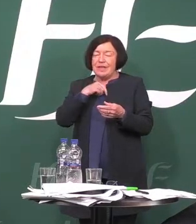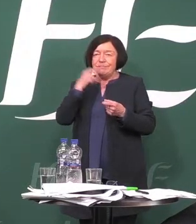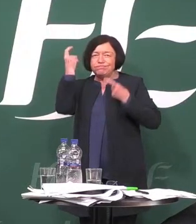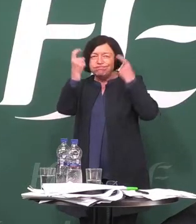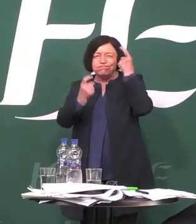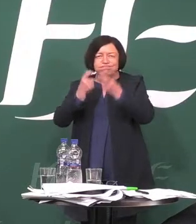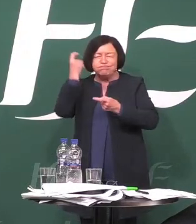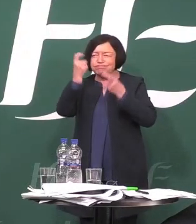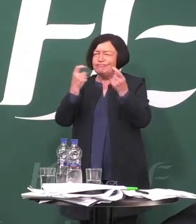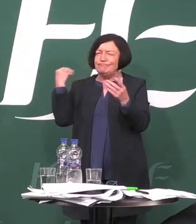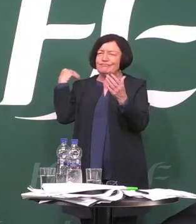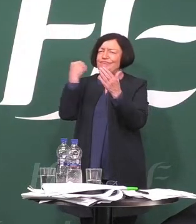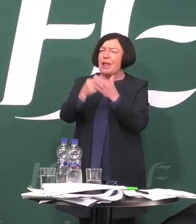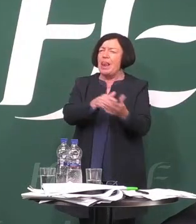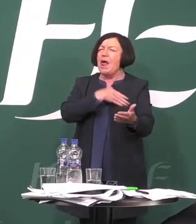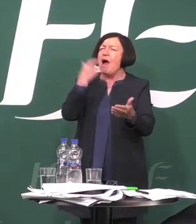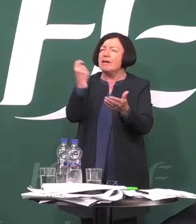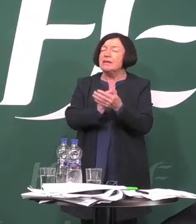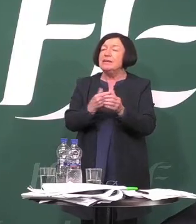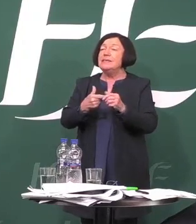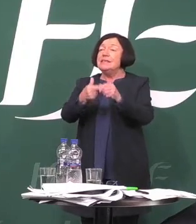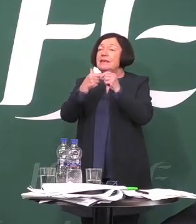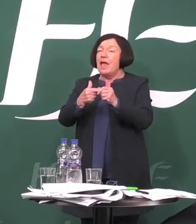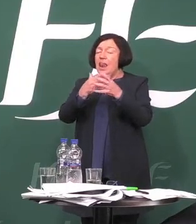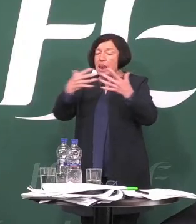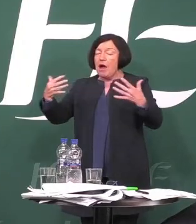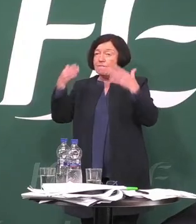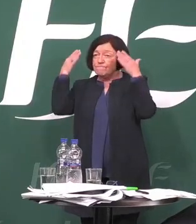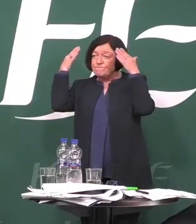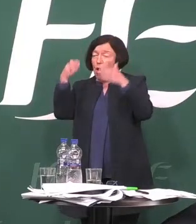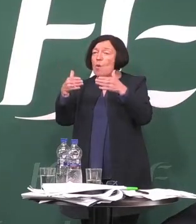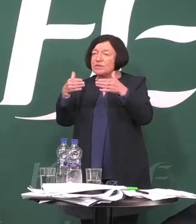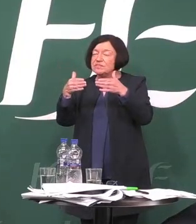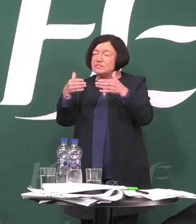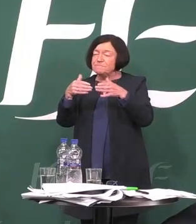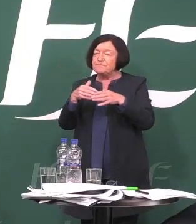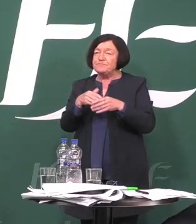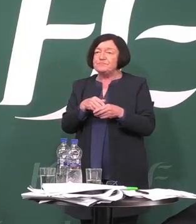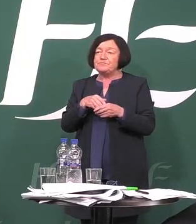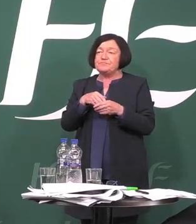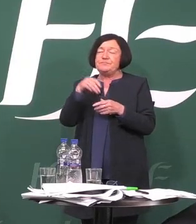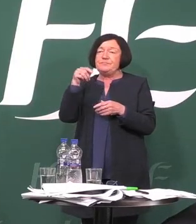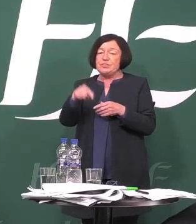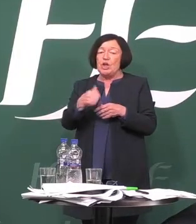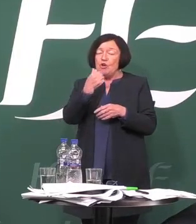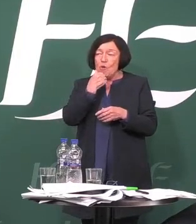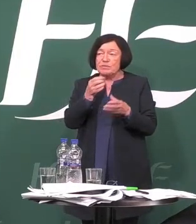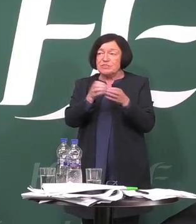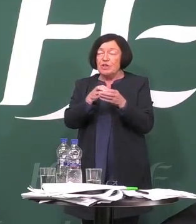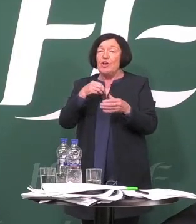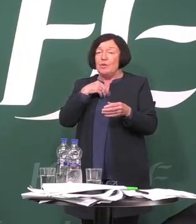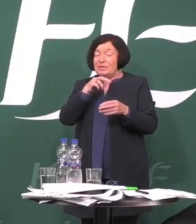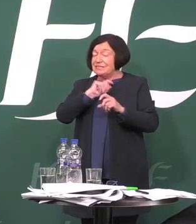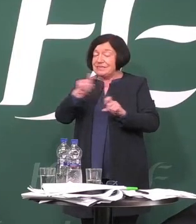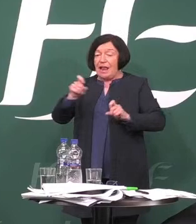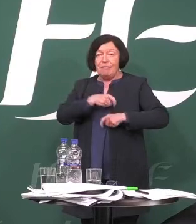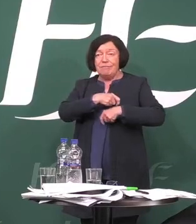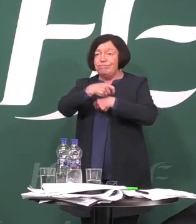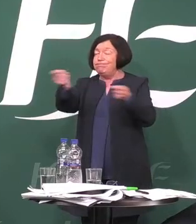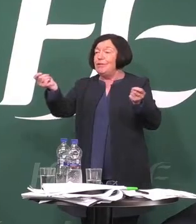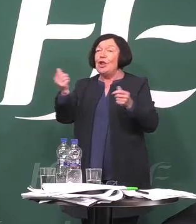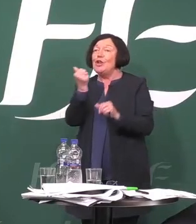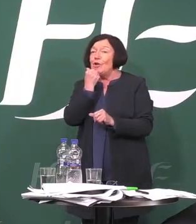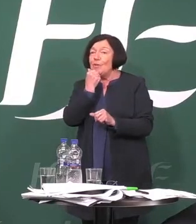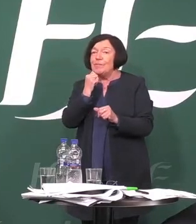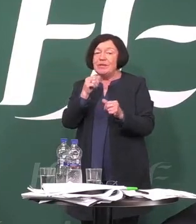it. That's the first thing. The second thing is there's lots of focus, understandably, on the proportion of the population, and we keep on giving the figures out of the high 90s